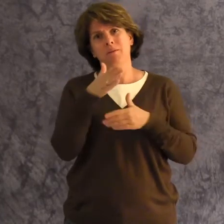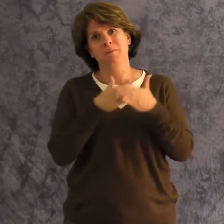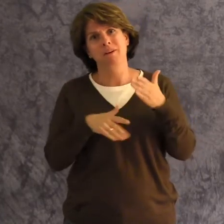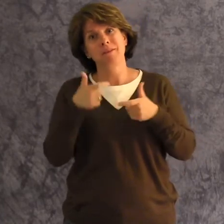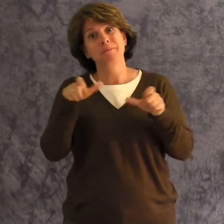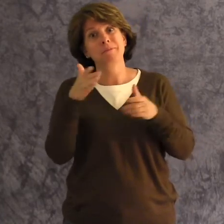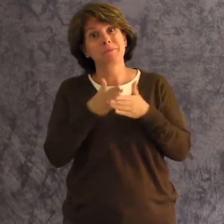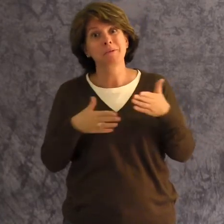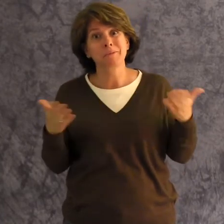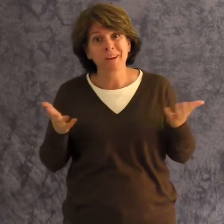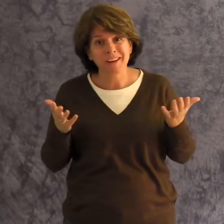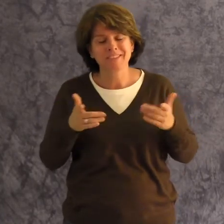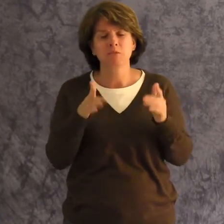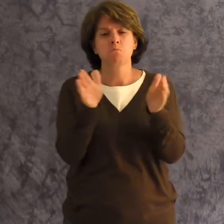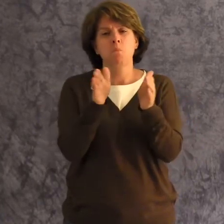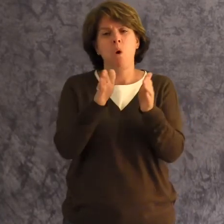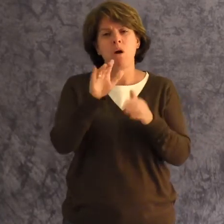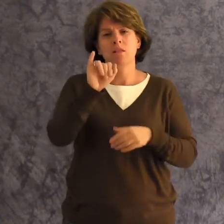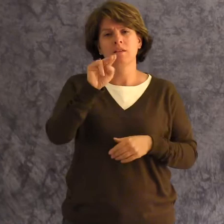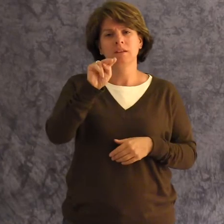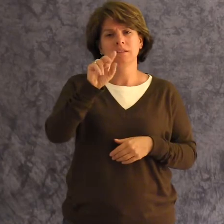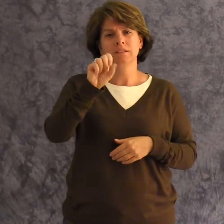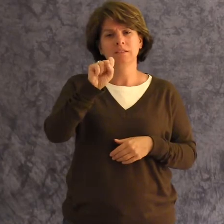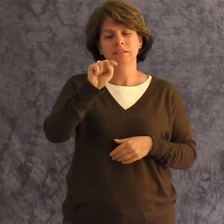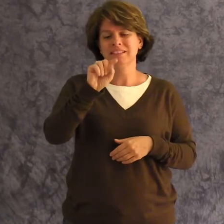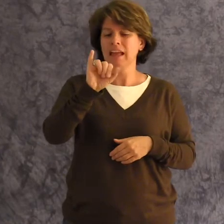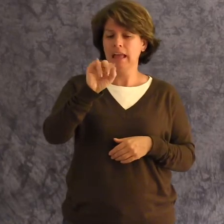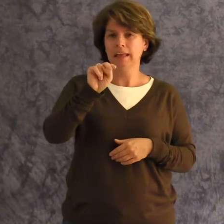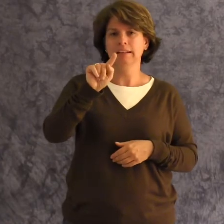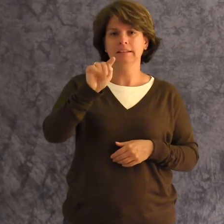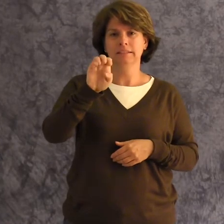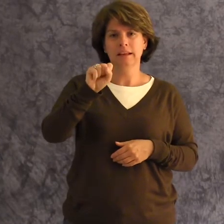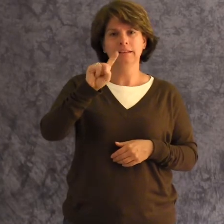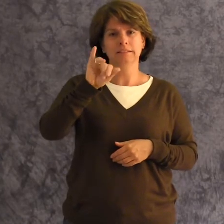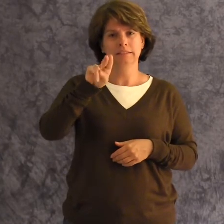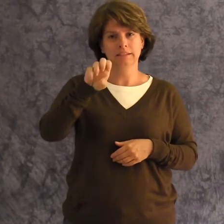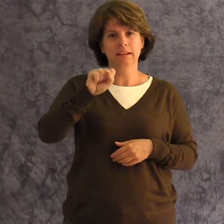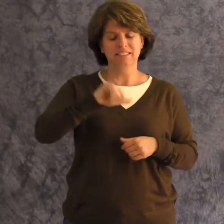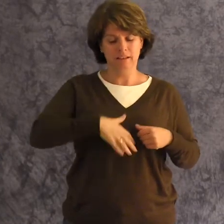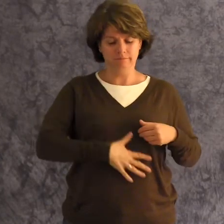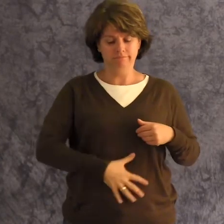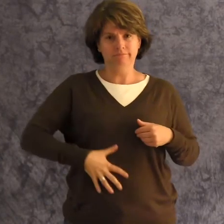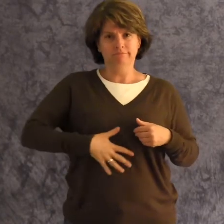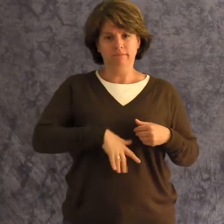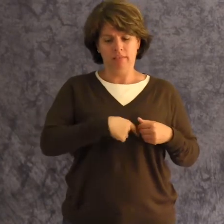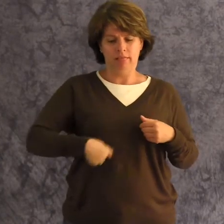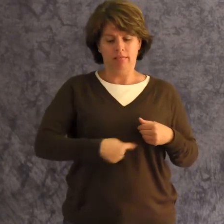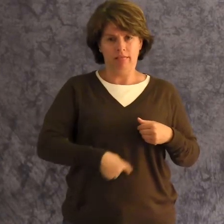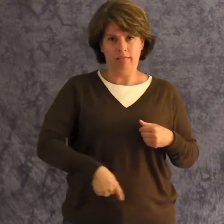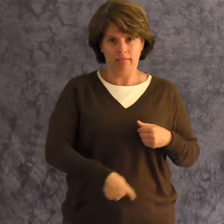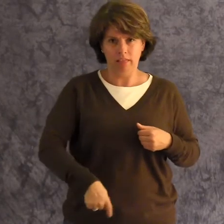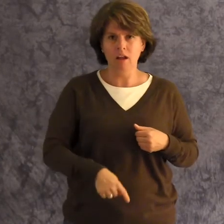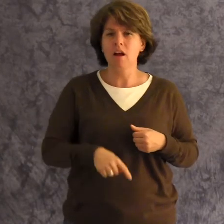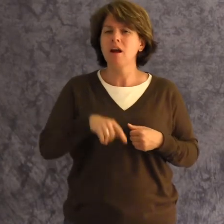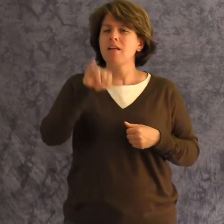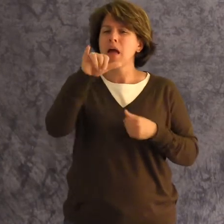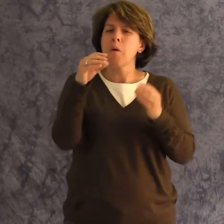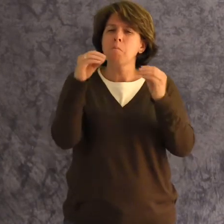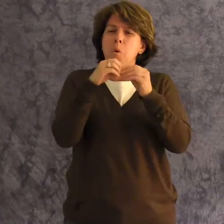intestine. In the small intestine, chemical digestion will be very fine-tuned. We'll break our macromolecules, things